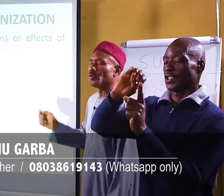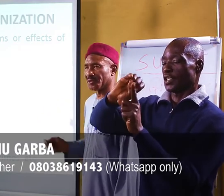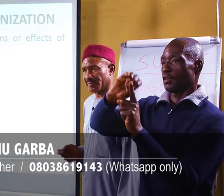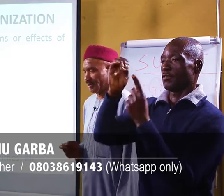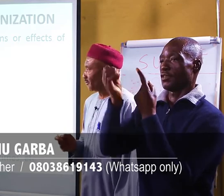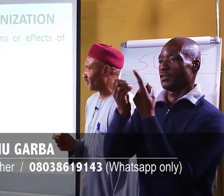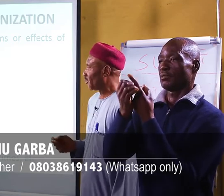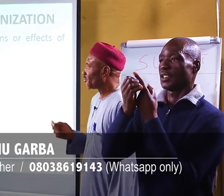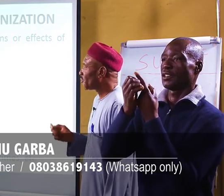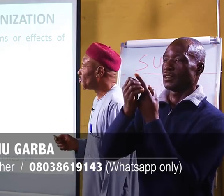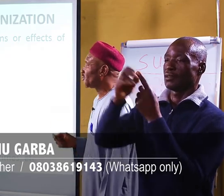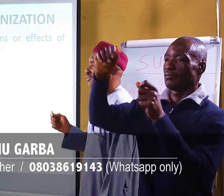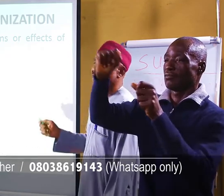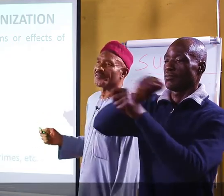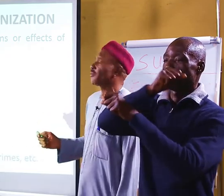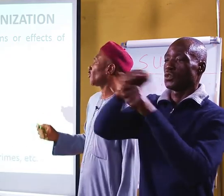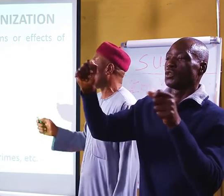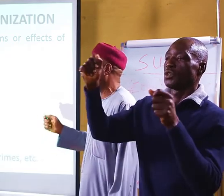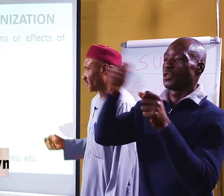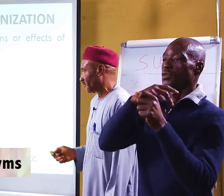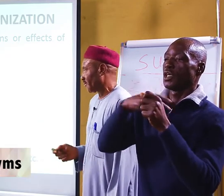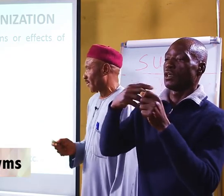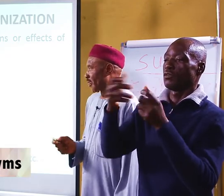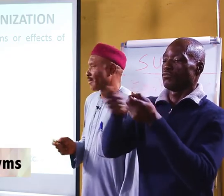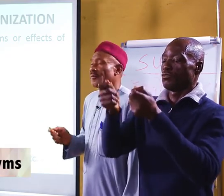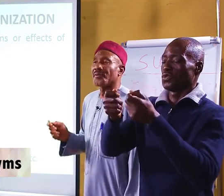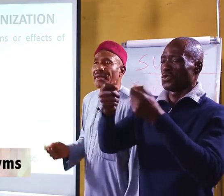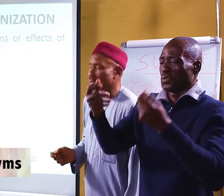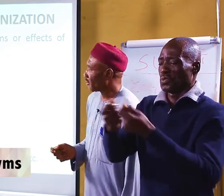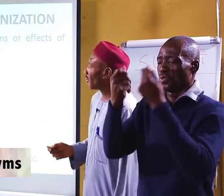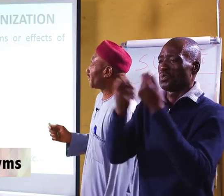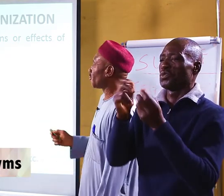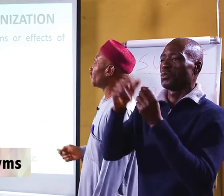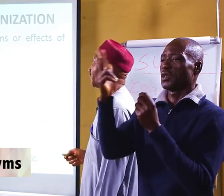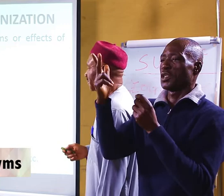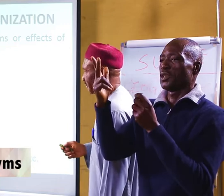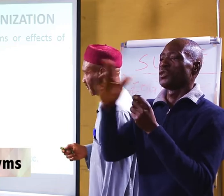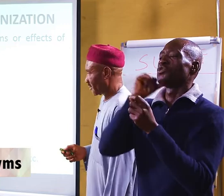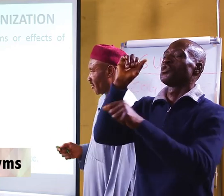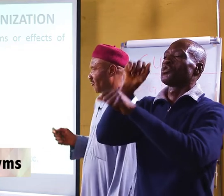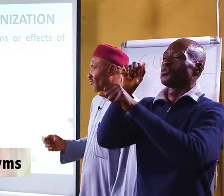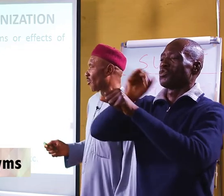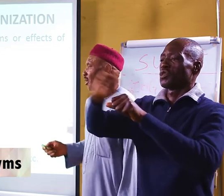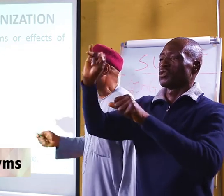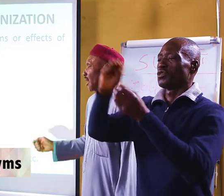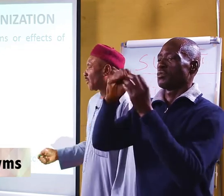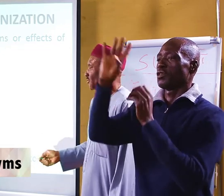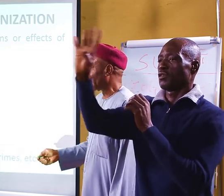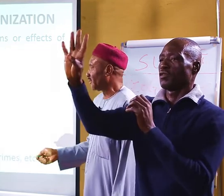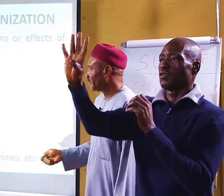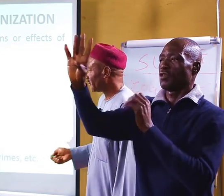environmental pollution. Two, traffic congestion. Three, unemployment.